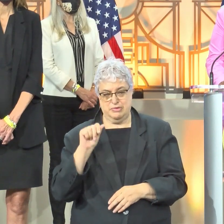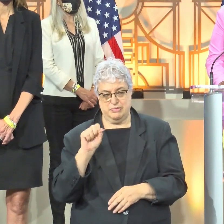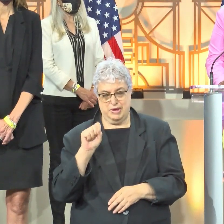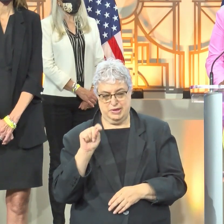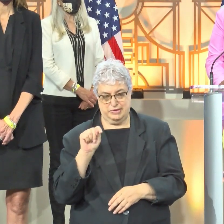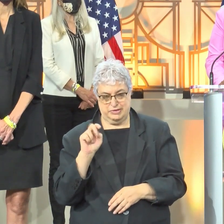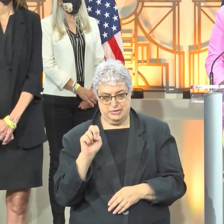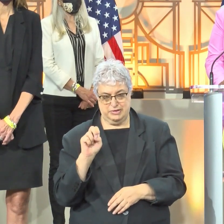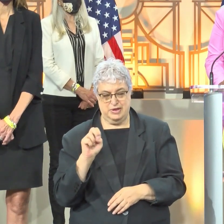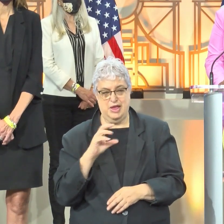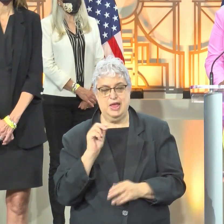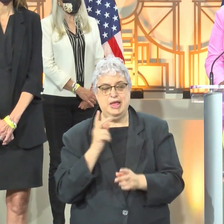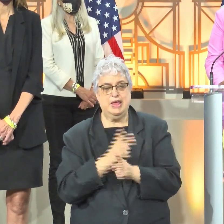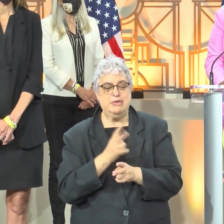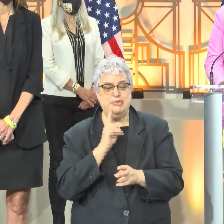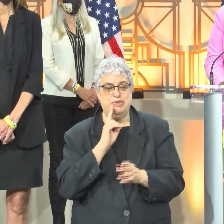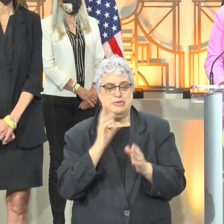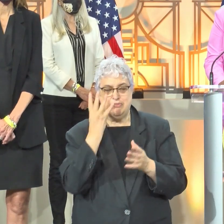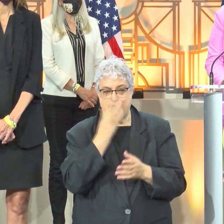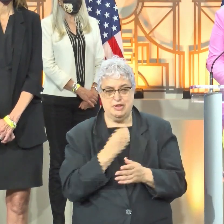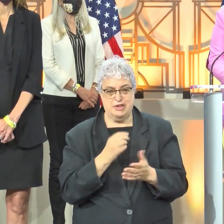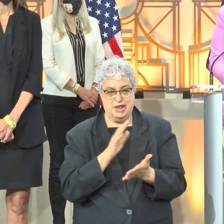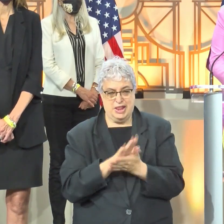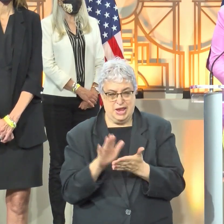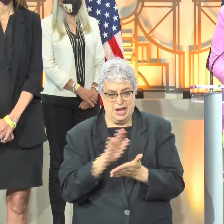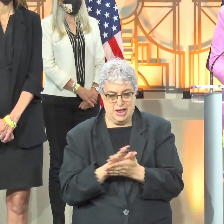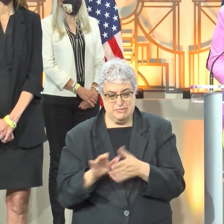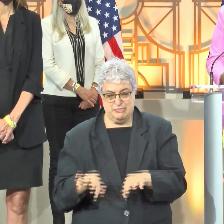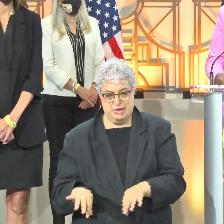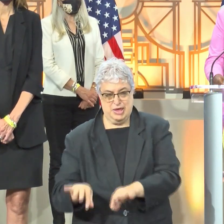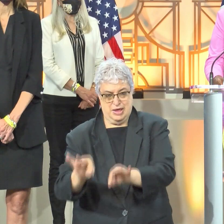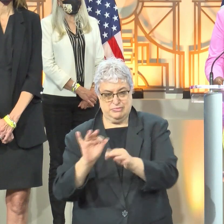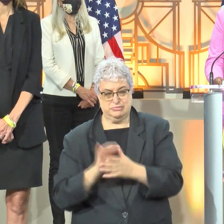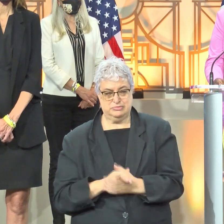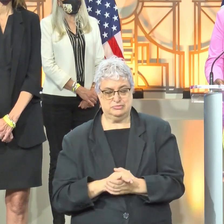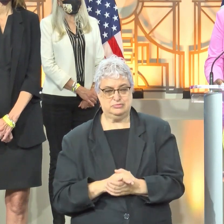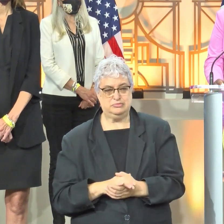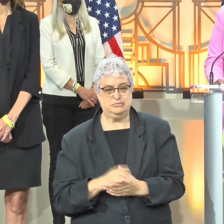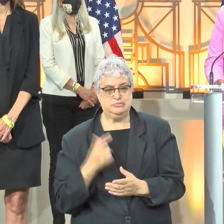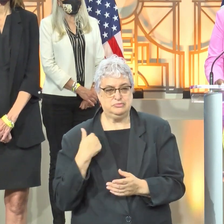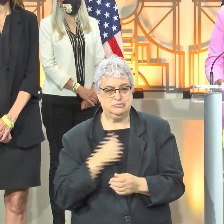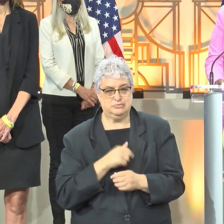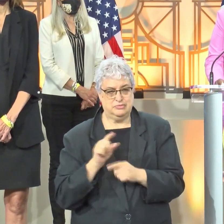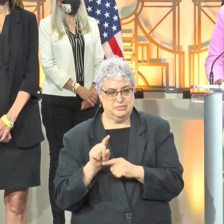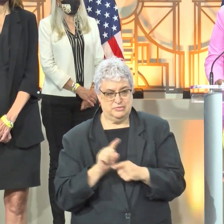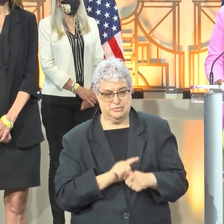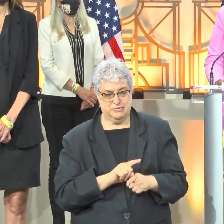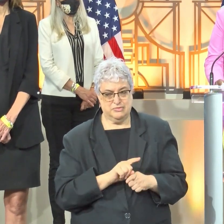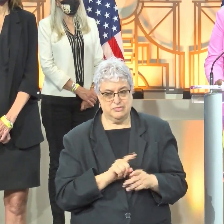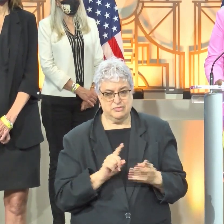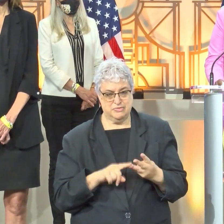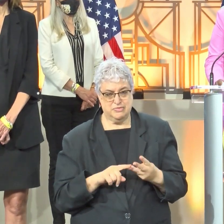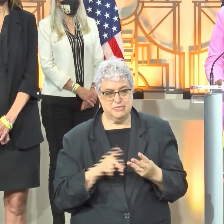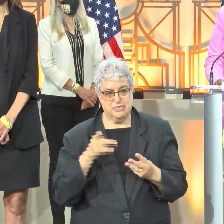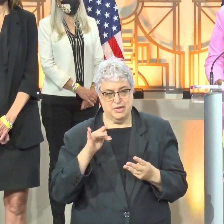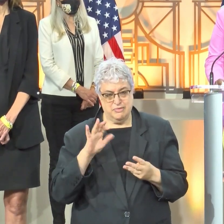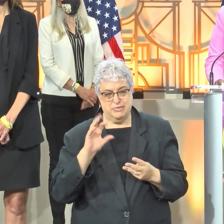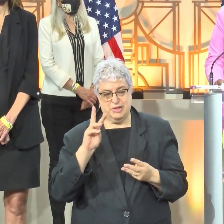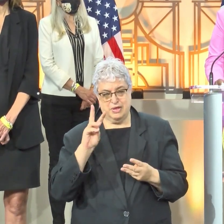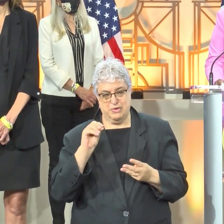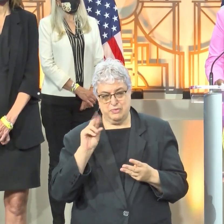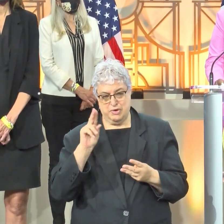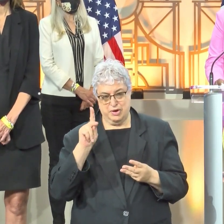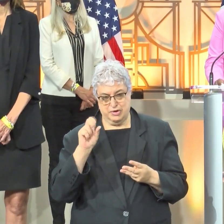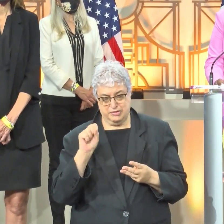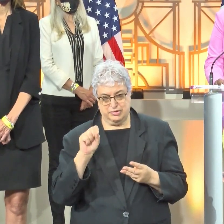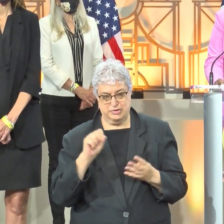Keep Houston Beautiful will be assisting with our cleanup efforts. And we've also listed the Public Works